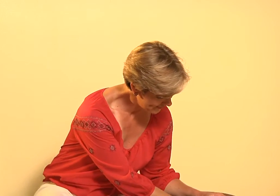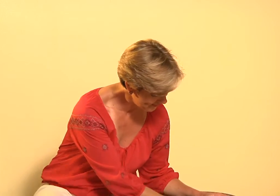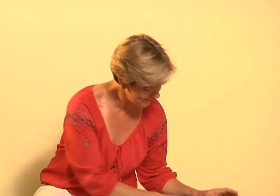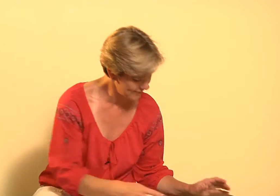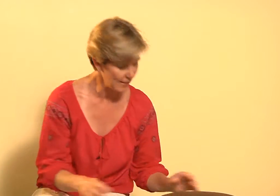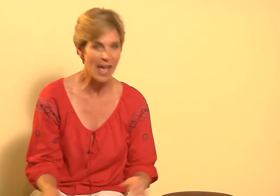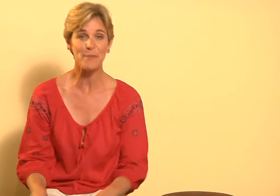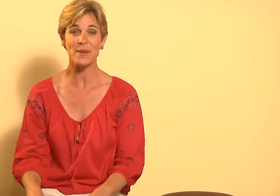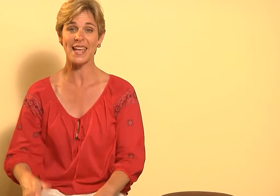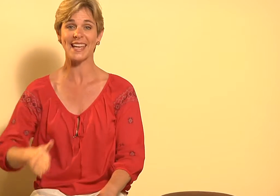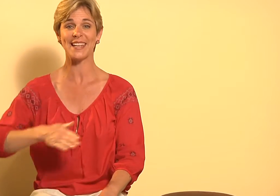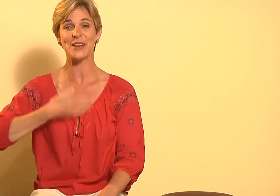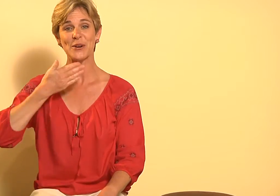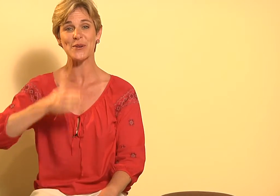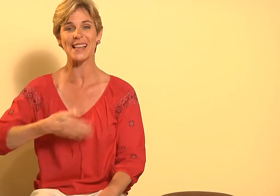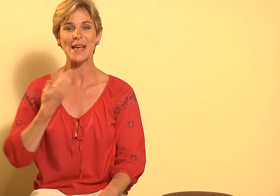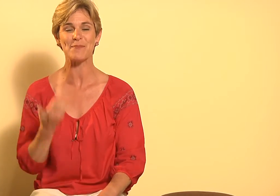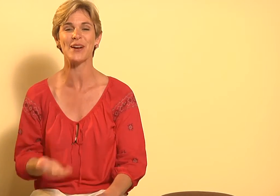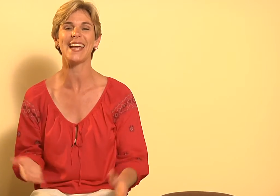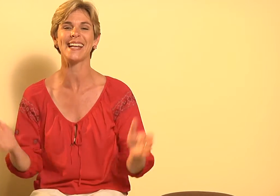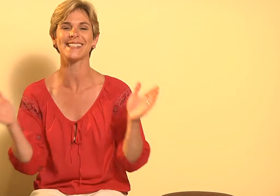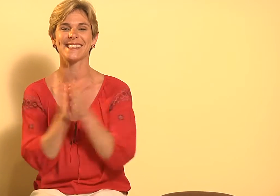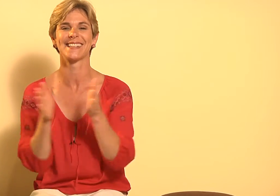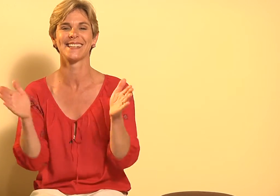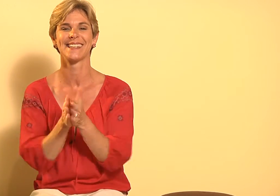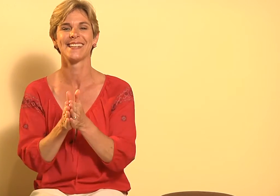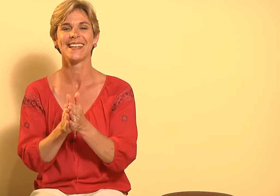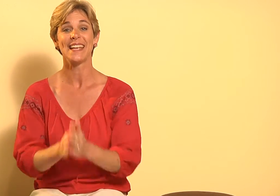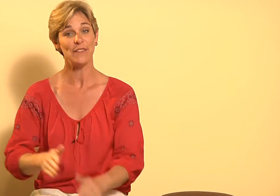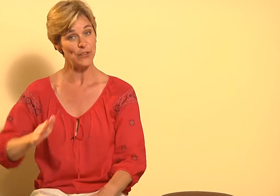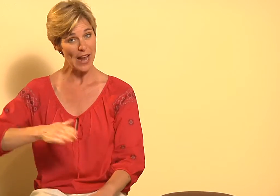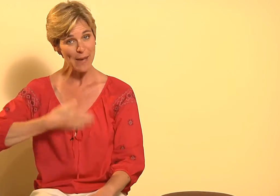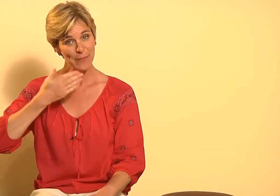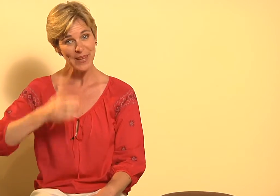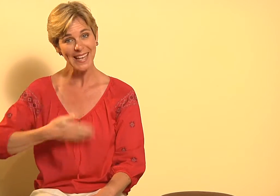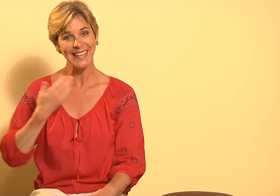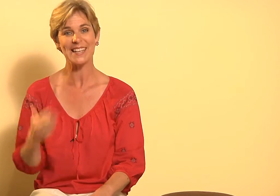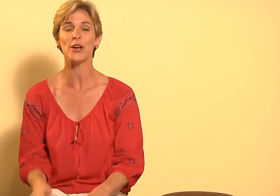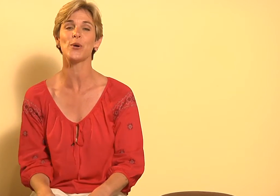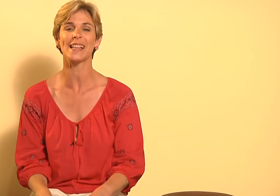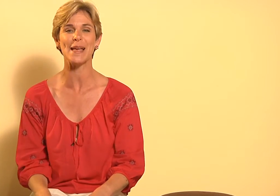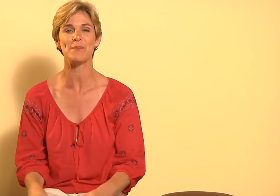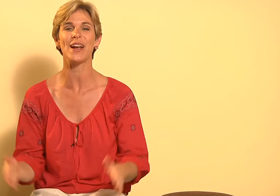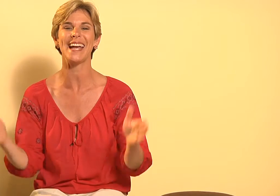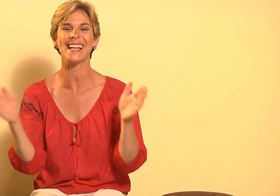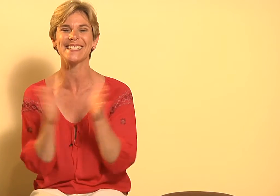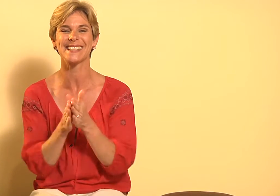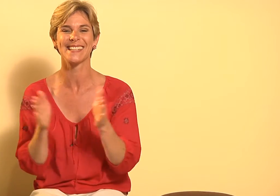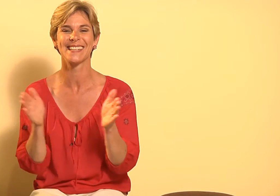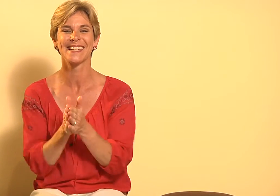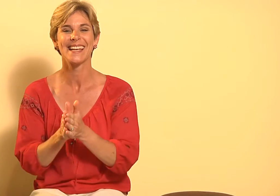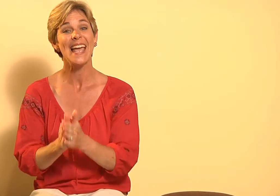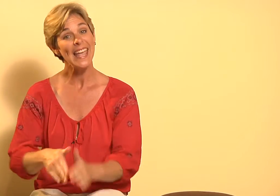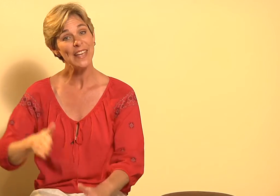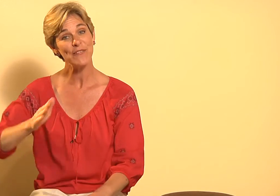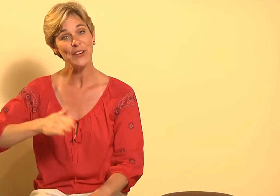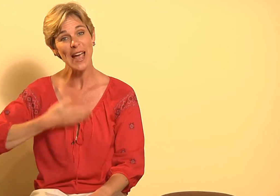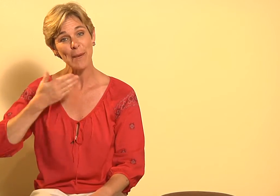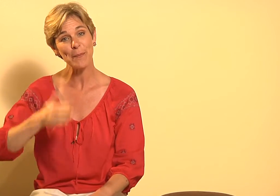If you're happy and you know it, clap your hands. If you're happy and you know it, clap your hands. If you're happy